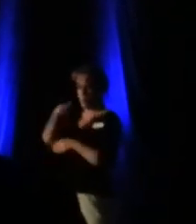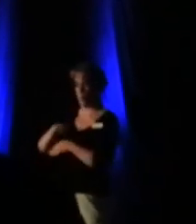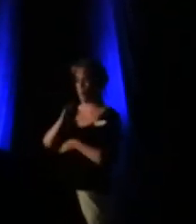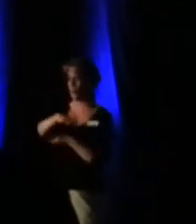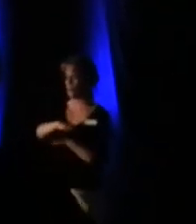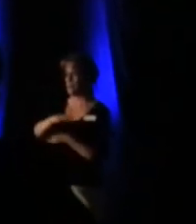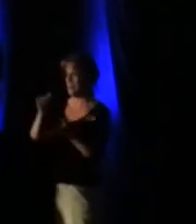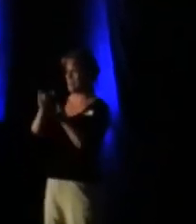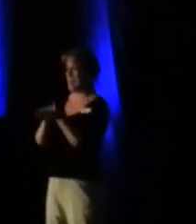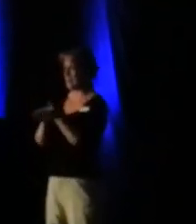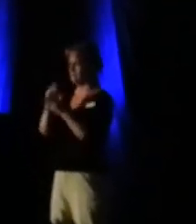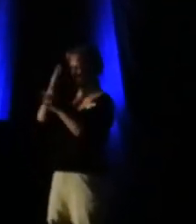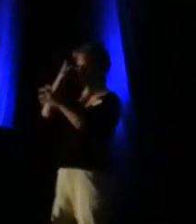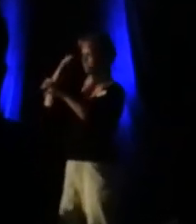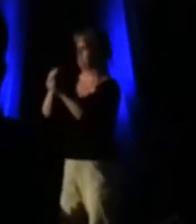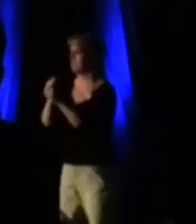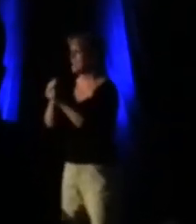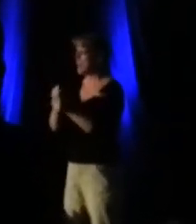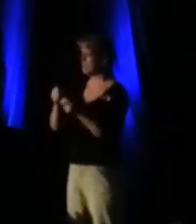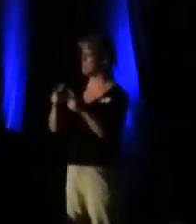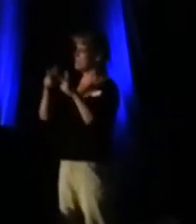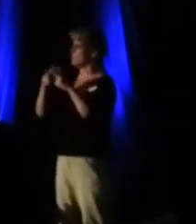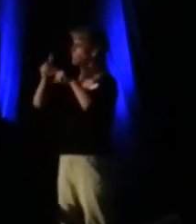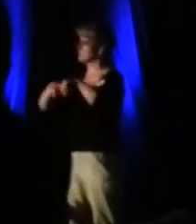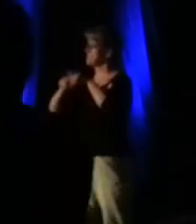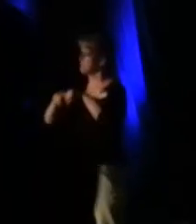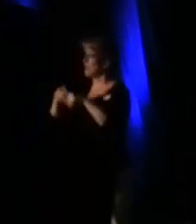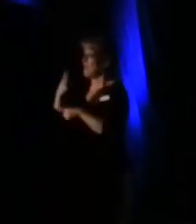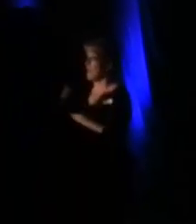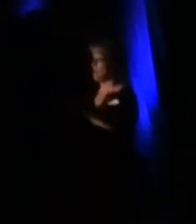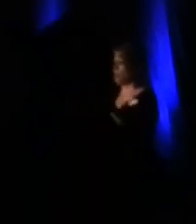highly dependable and offer extremely high rider capacity. The